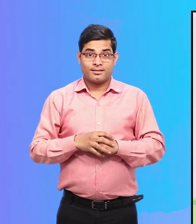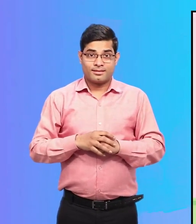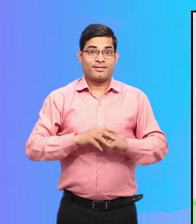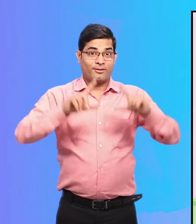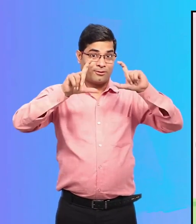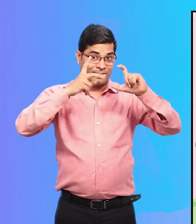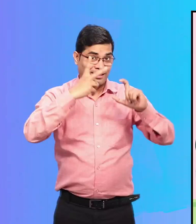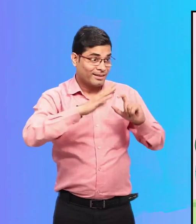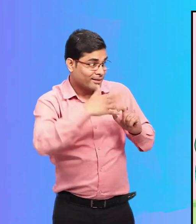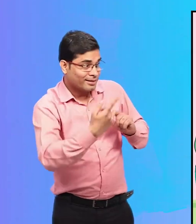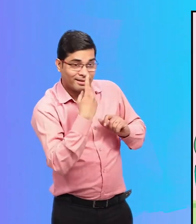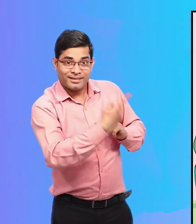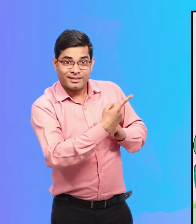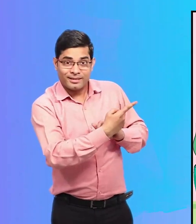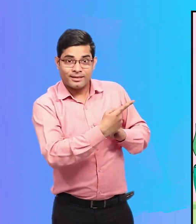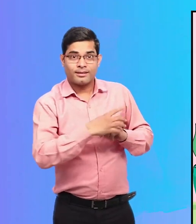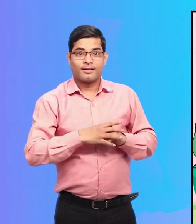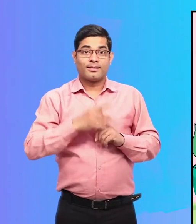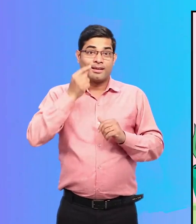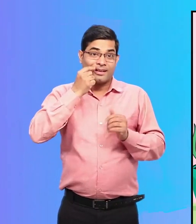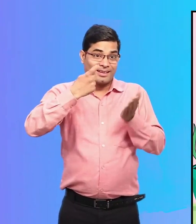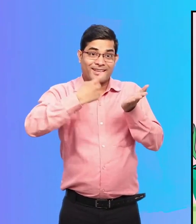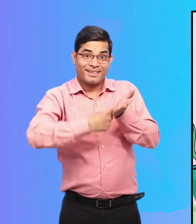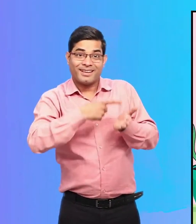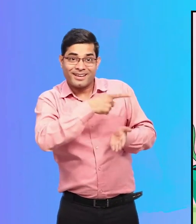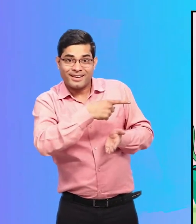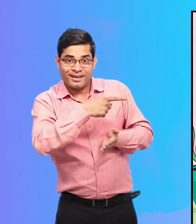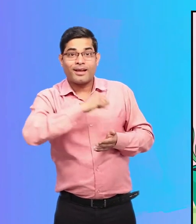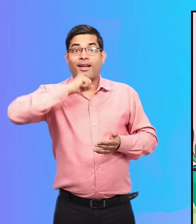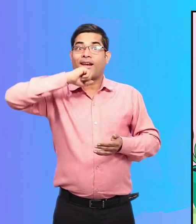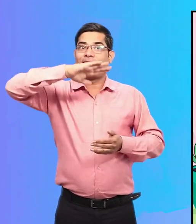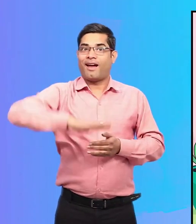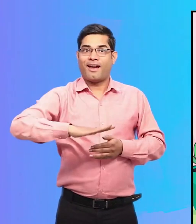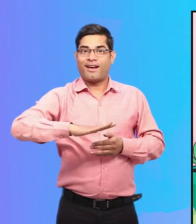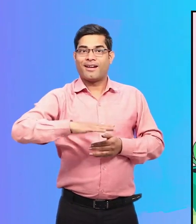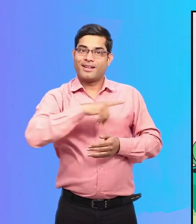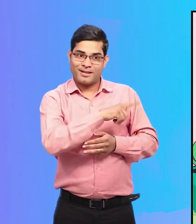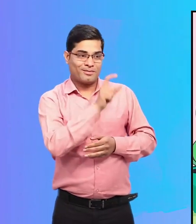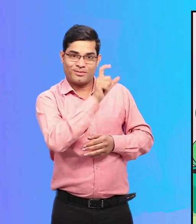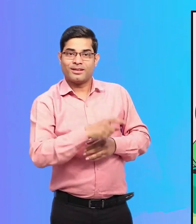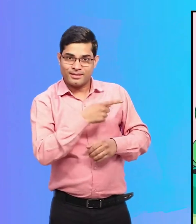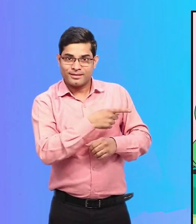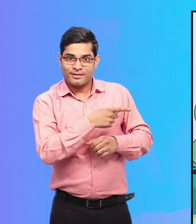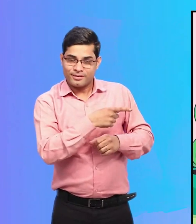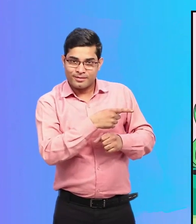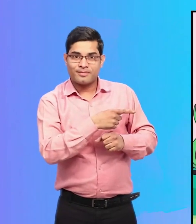The next picture shows a young, smiling boy standing at the front door, ready to go to